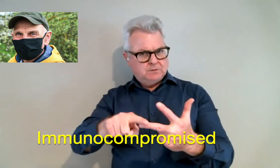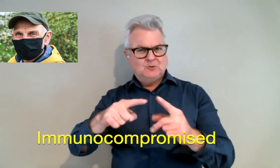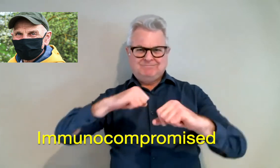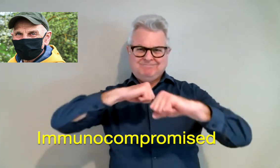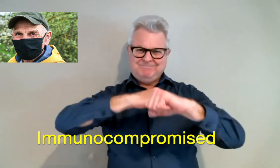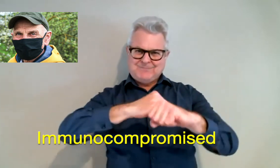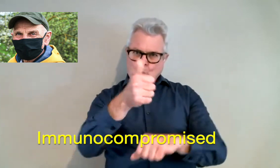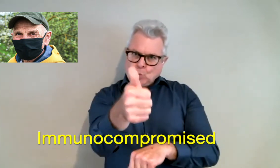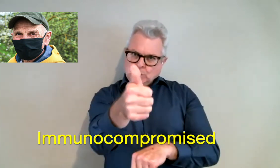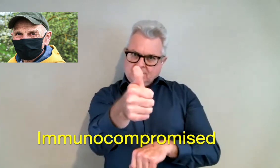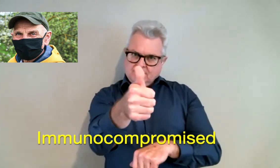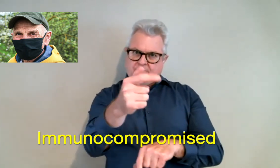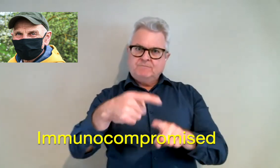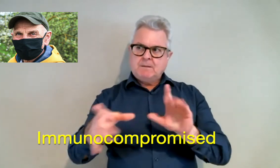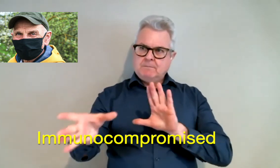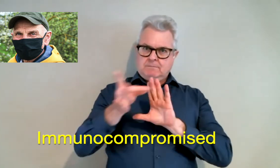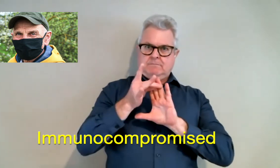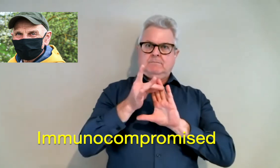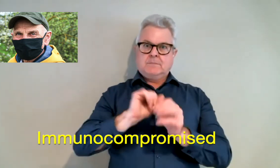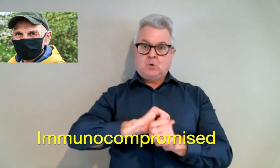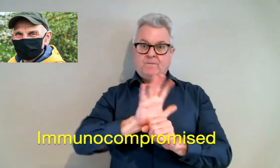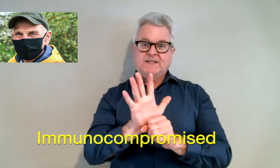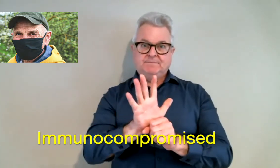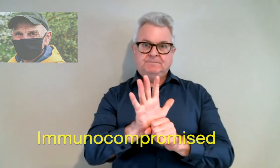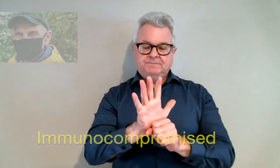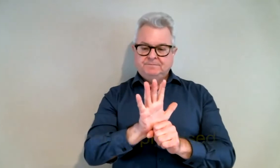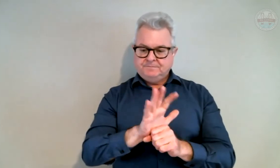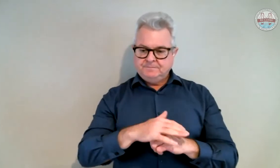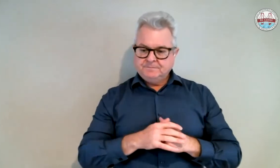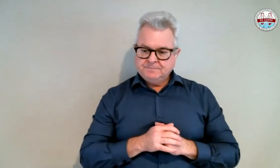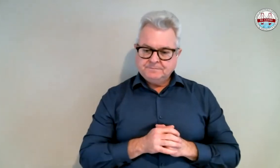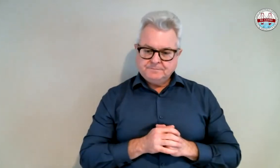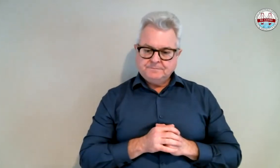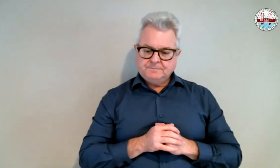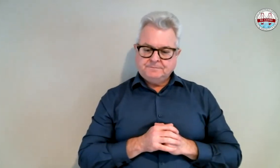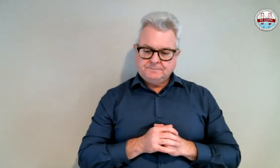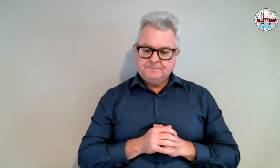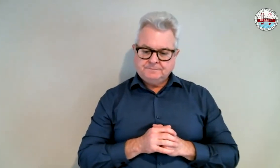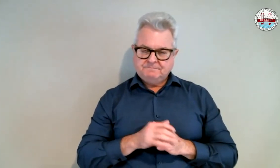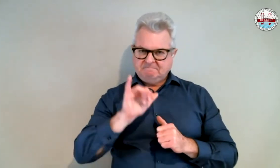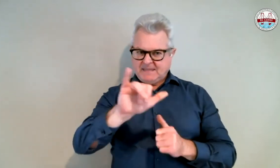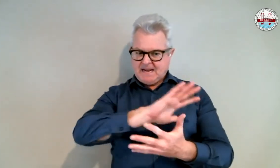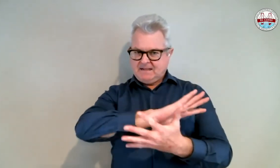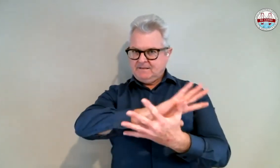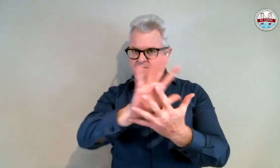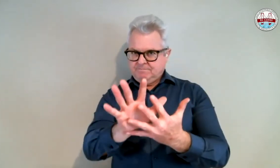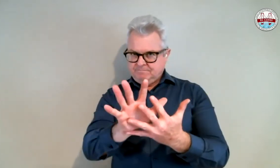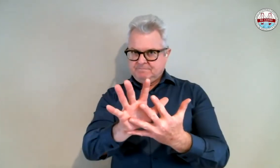recommend and not use the cloth or the disposable mask to keep yourself from transmitting it to others and having others transmit it to